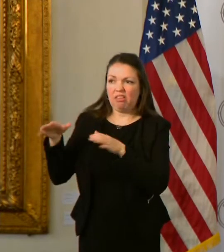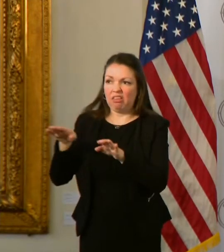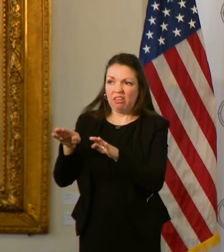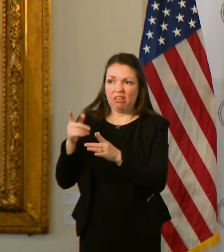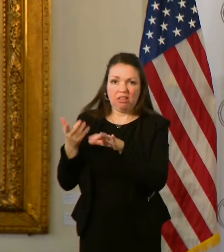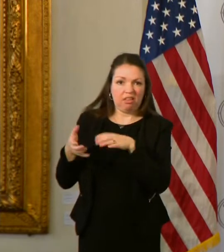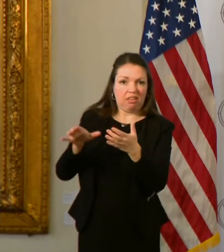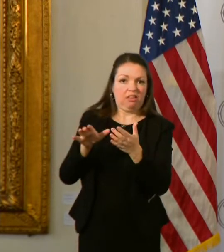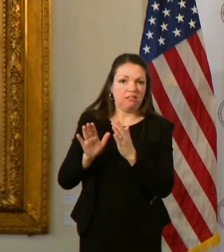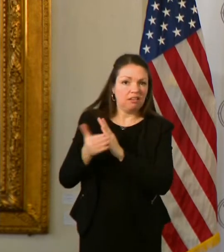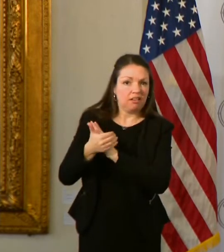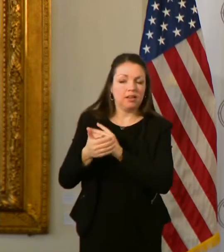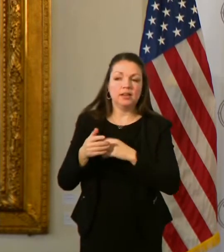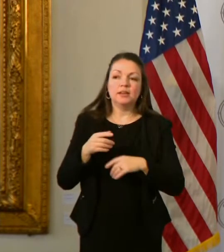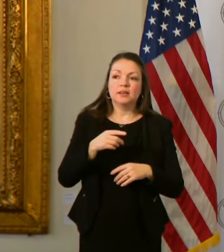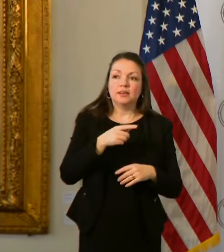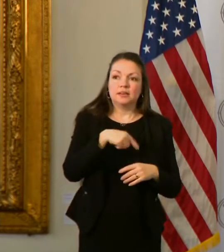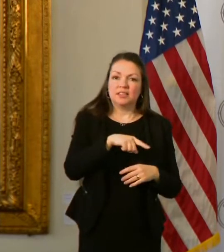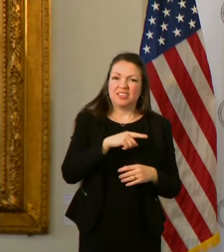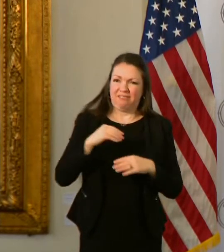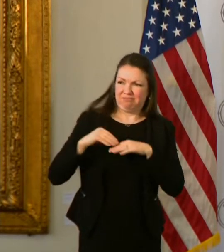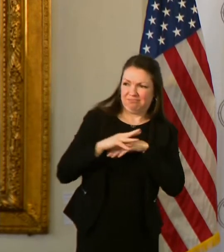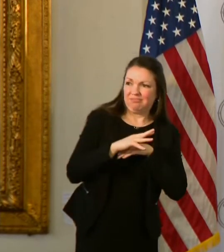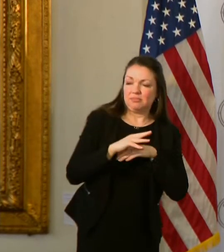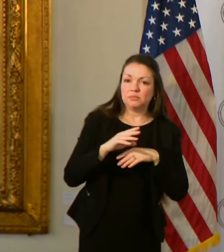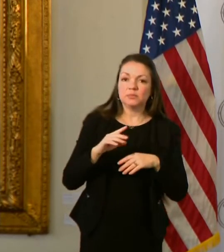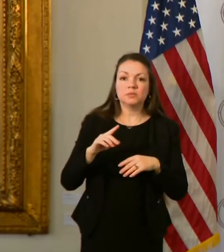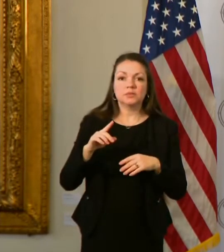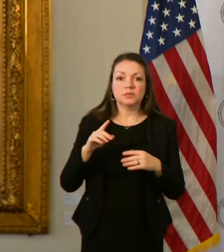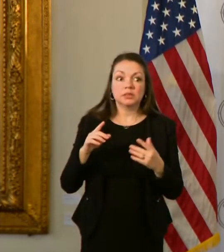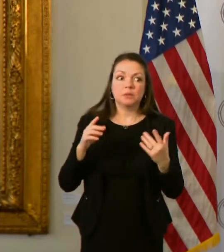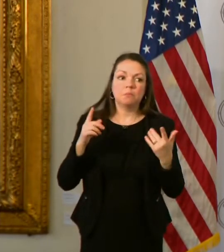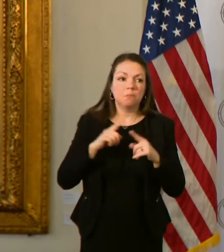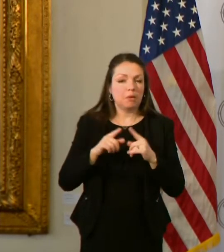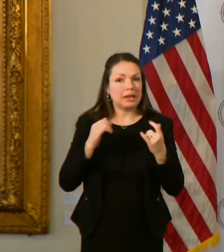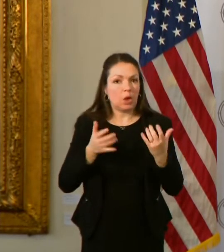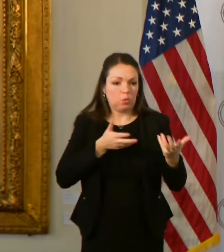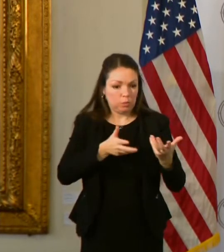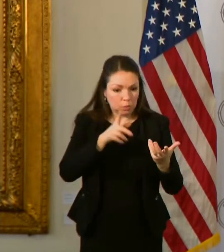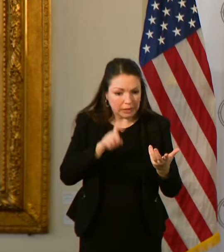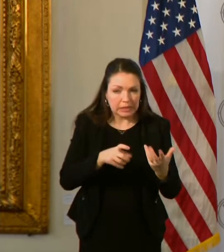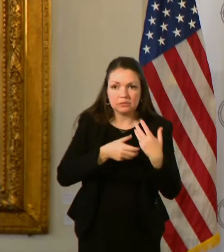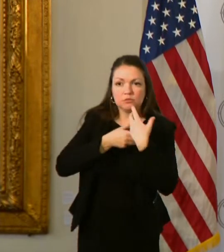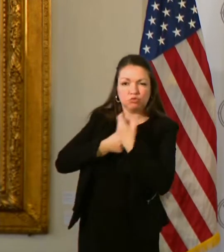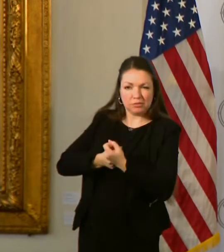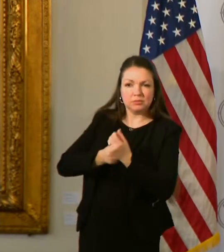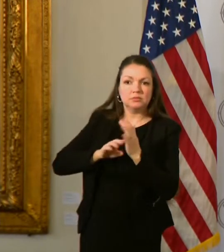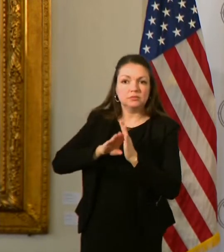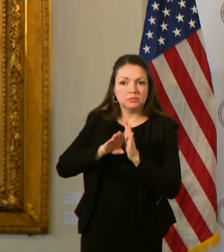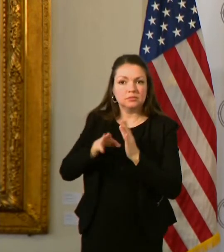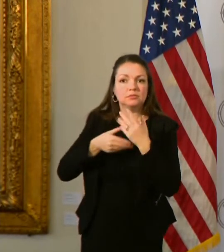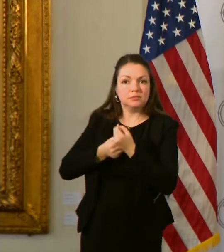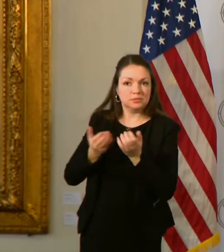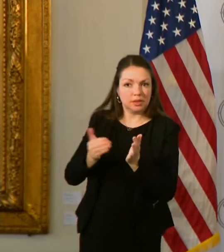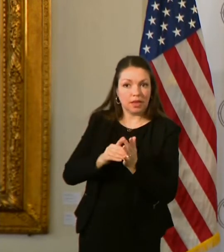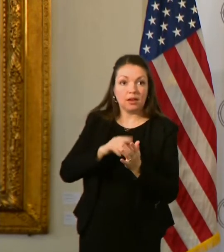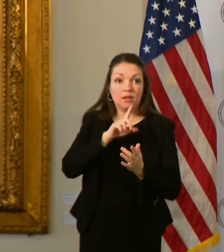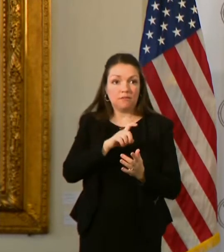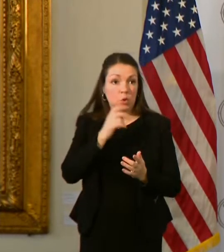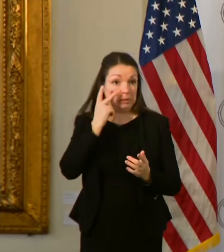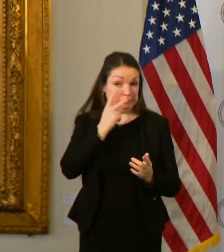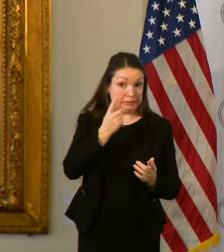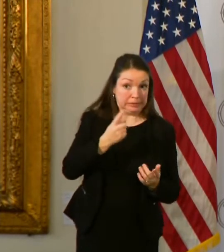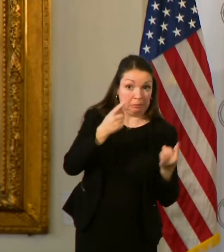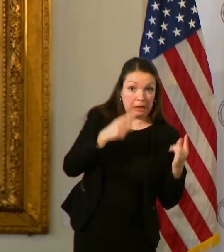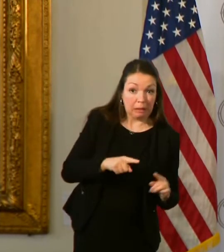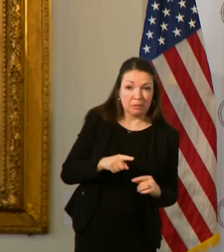them, when they see something, to say something, to pick up the phone, to bear witness, to come into the courthouse and